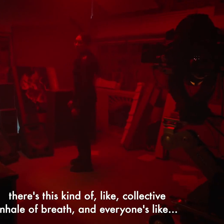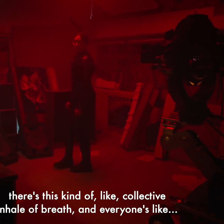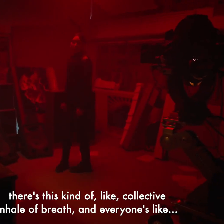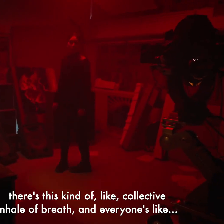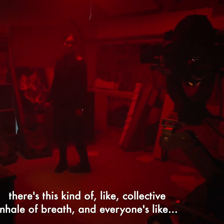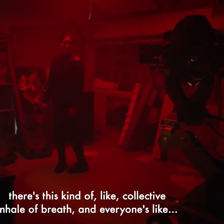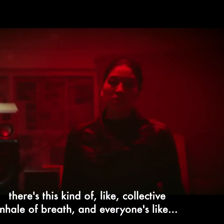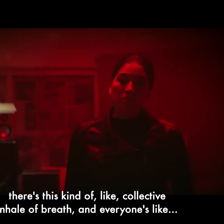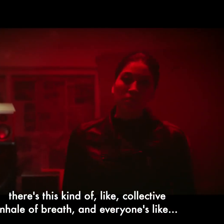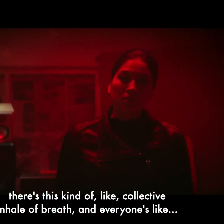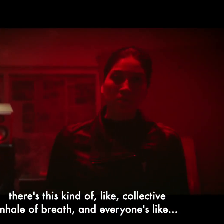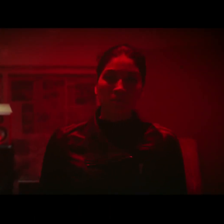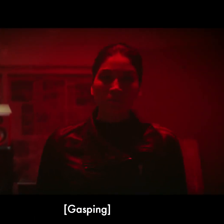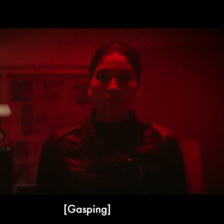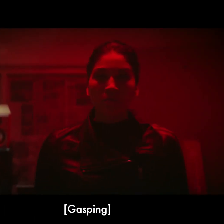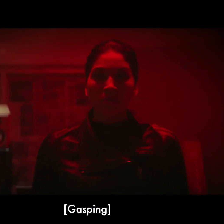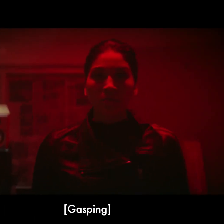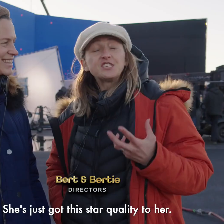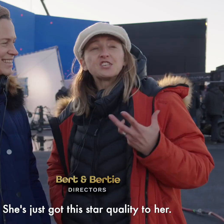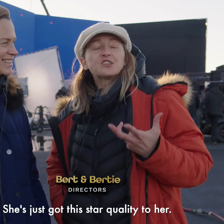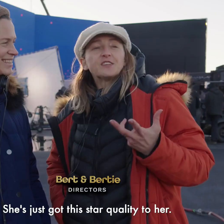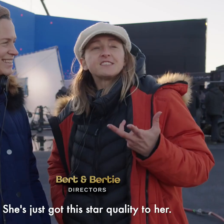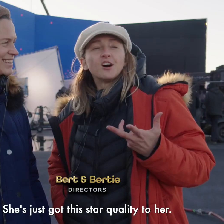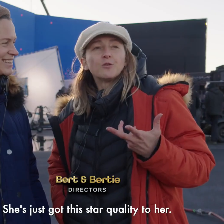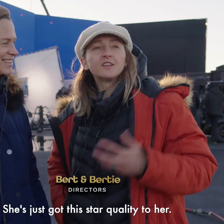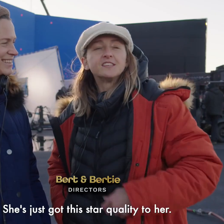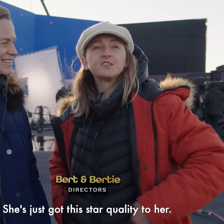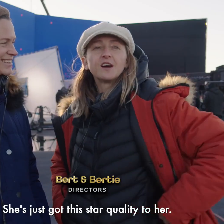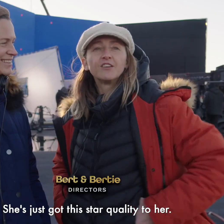collective inhale of breath, and everyone's like... She's just got this star quality to her.